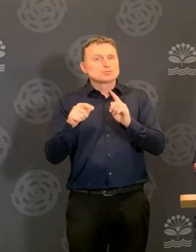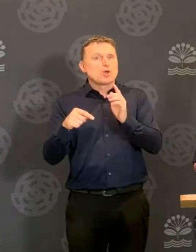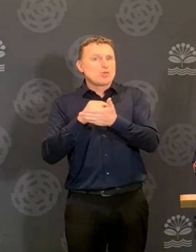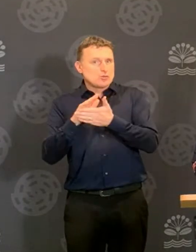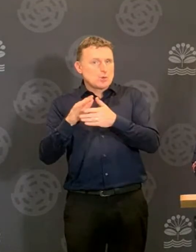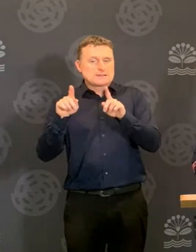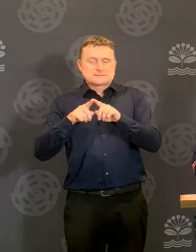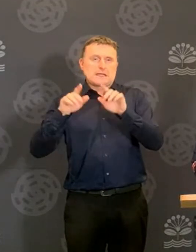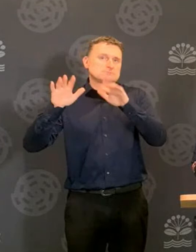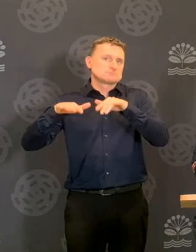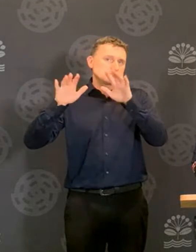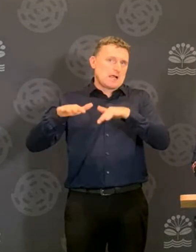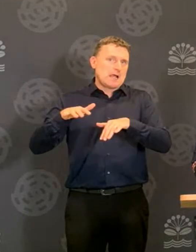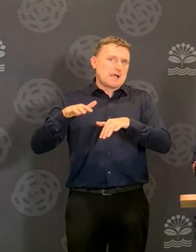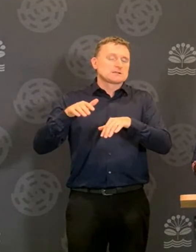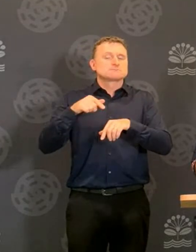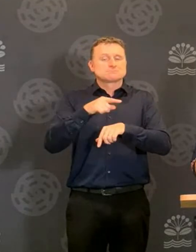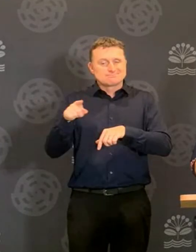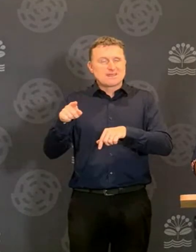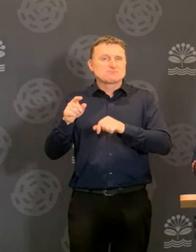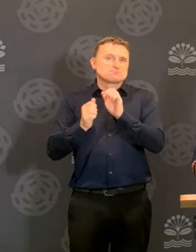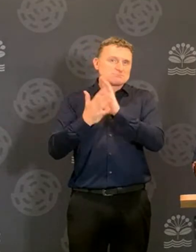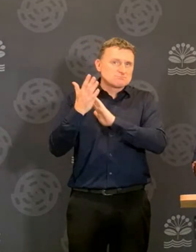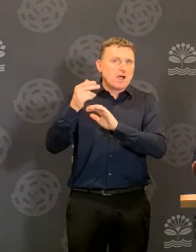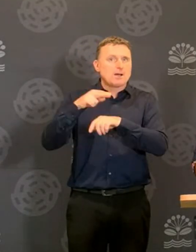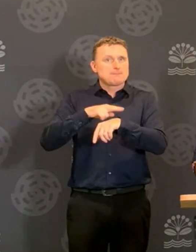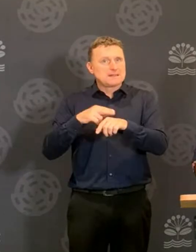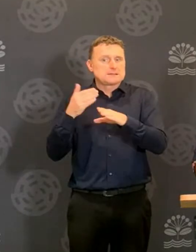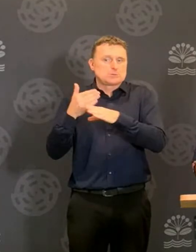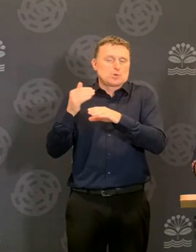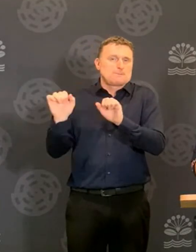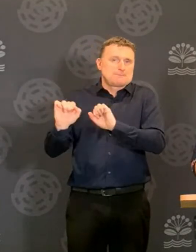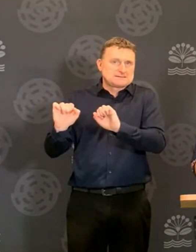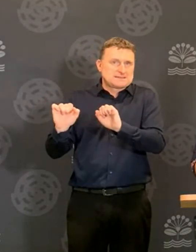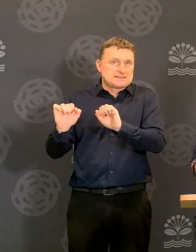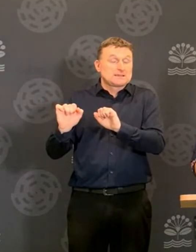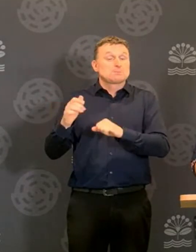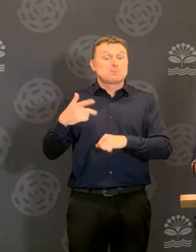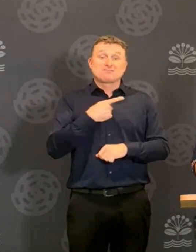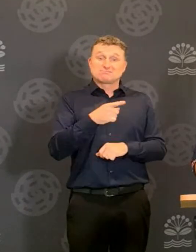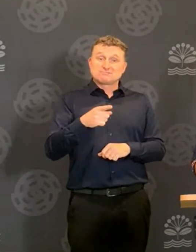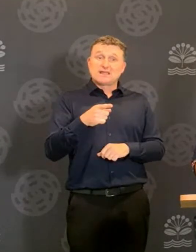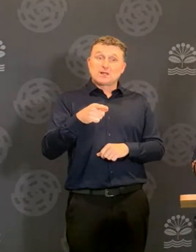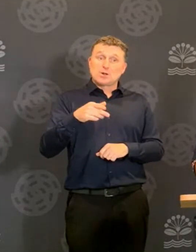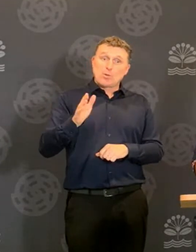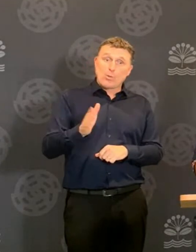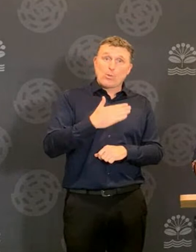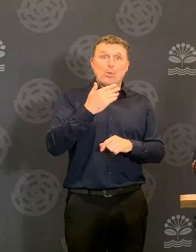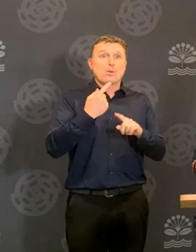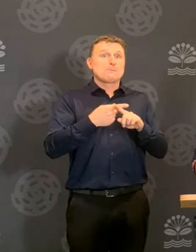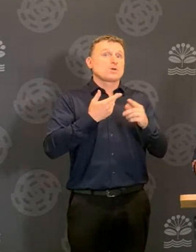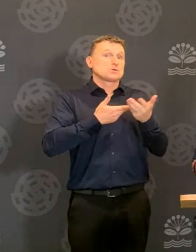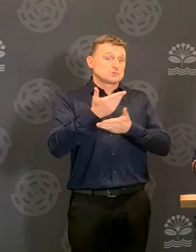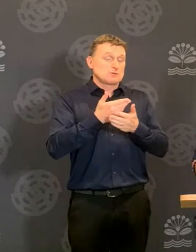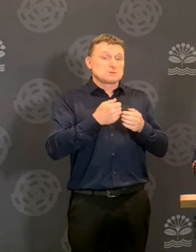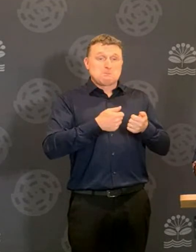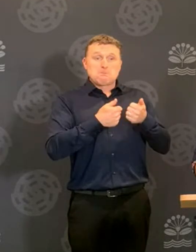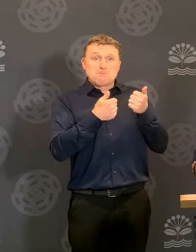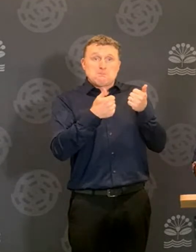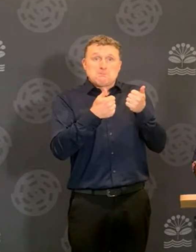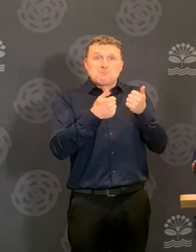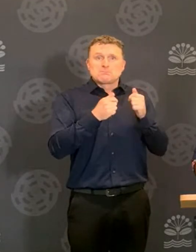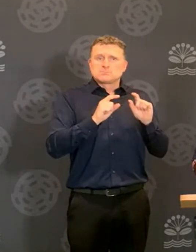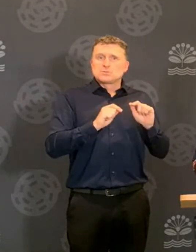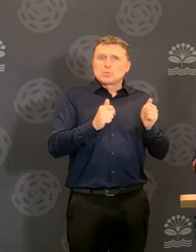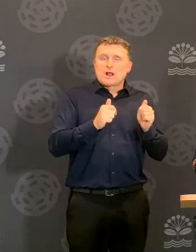come through. But all reports have been that the system has held up really well, and that